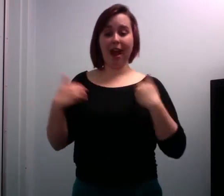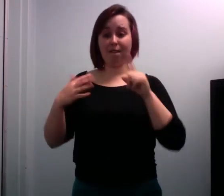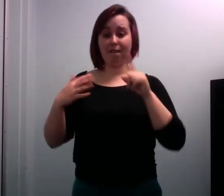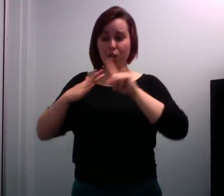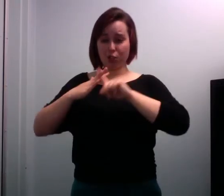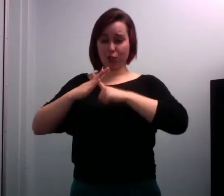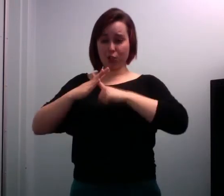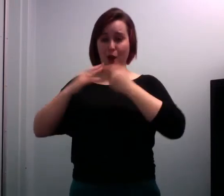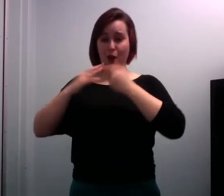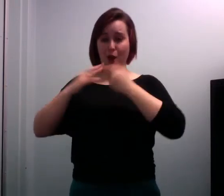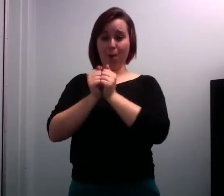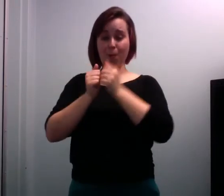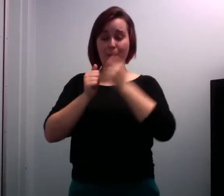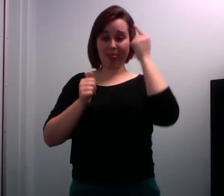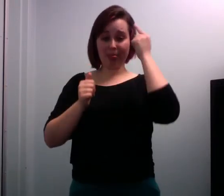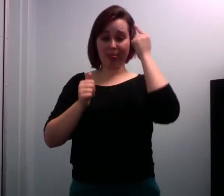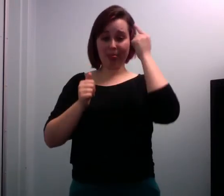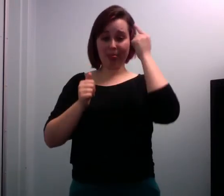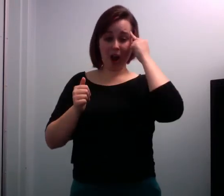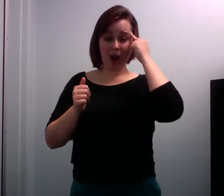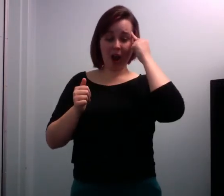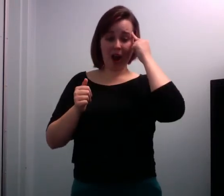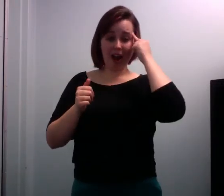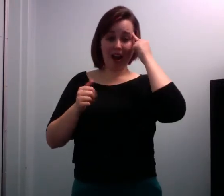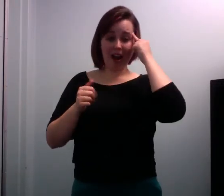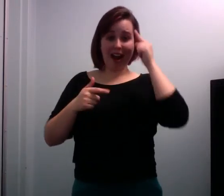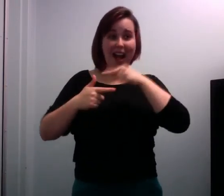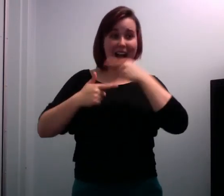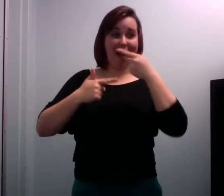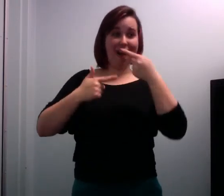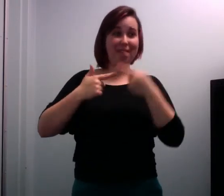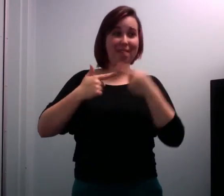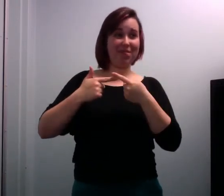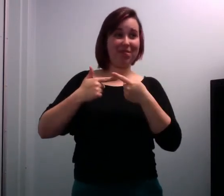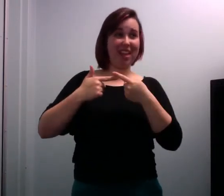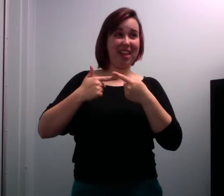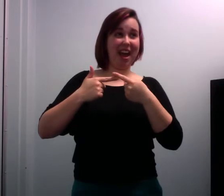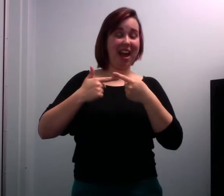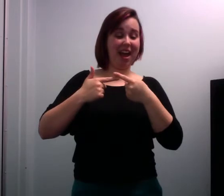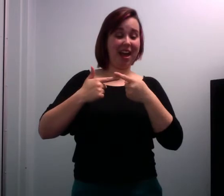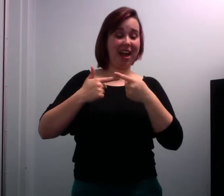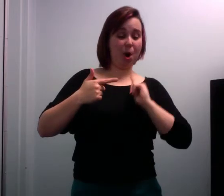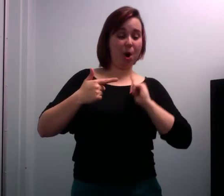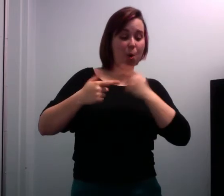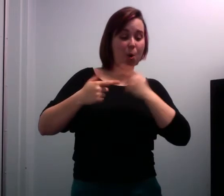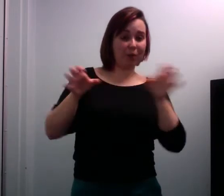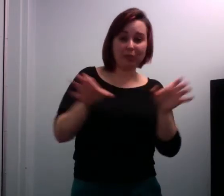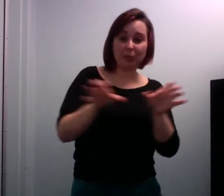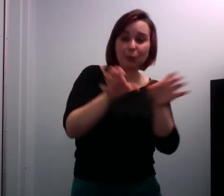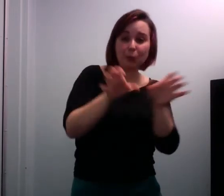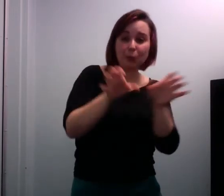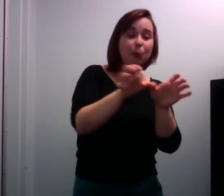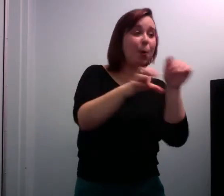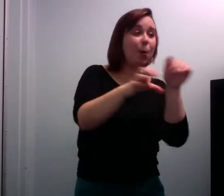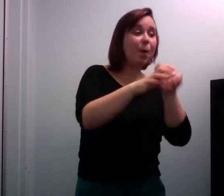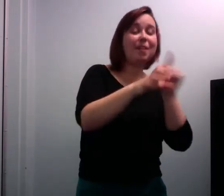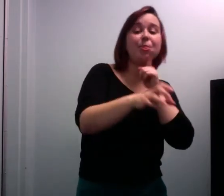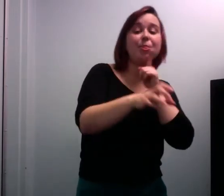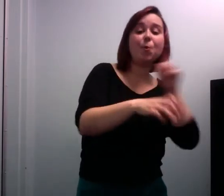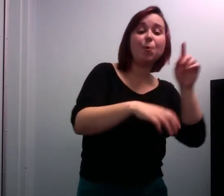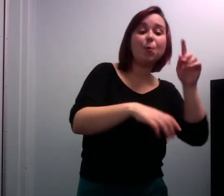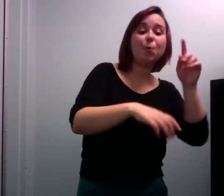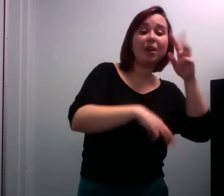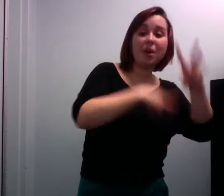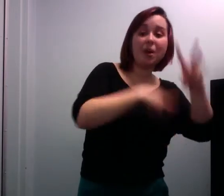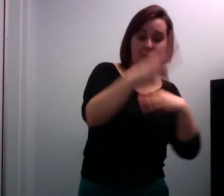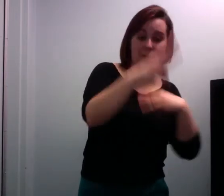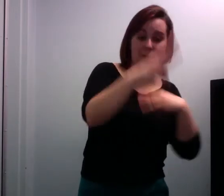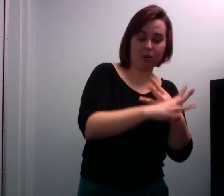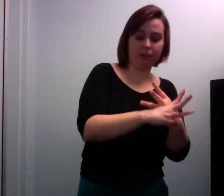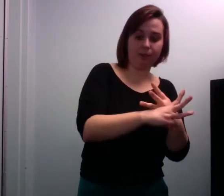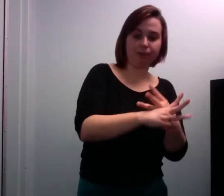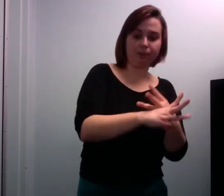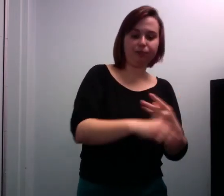being. Thoughts with feeling become reality. We must create what we do in this